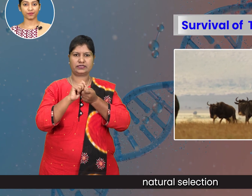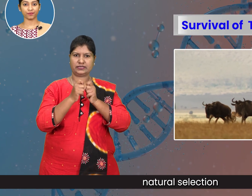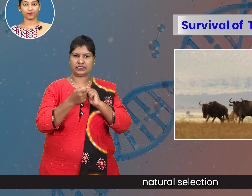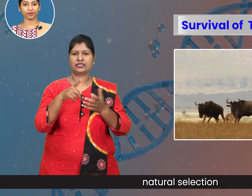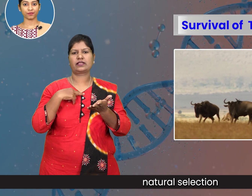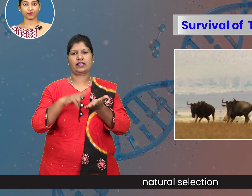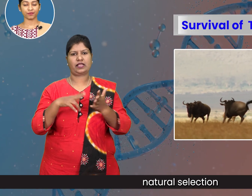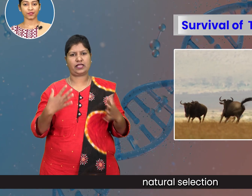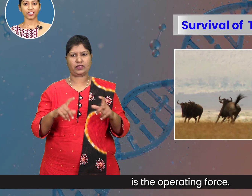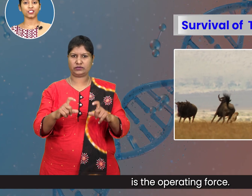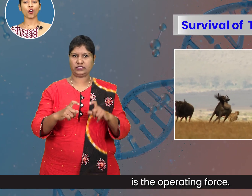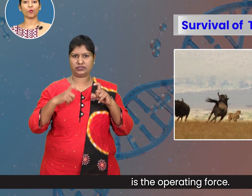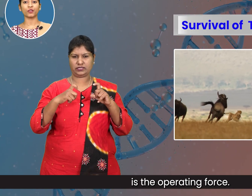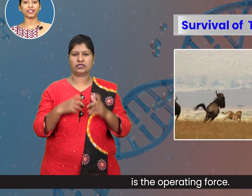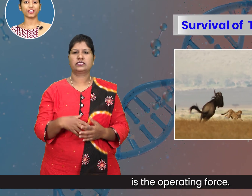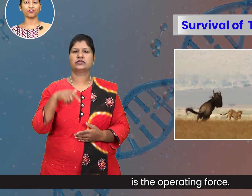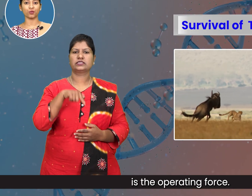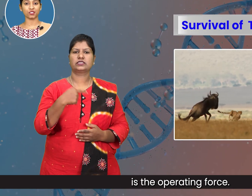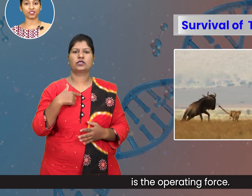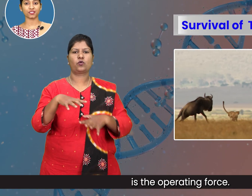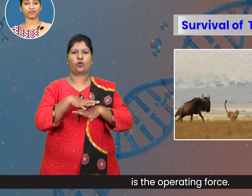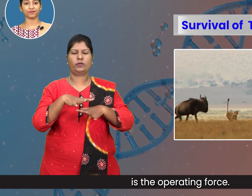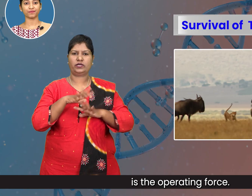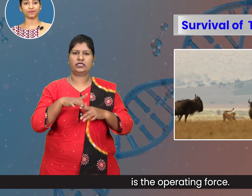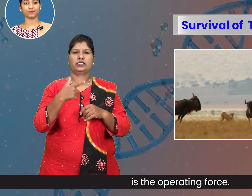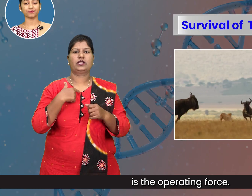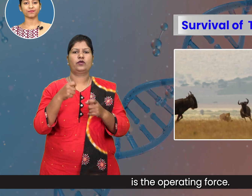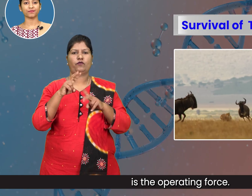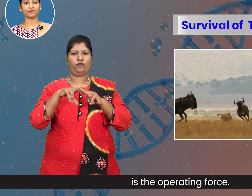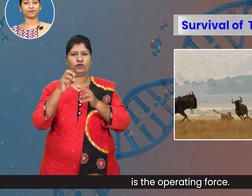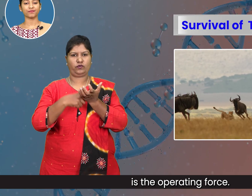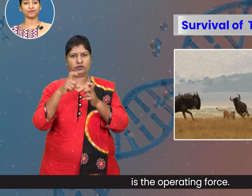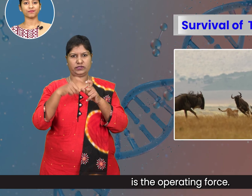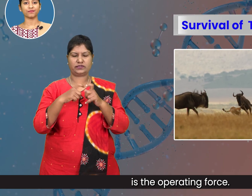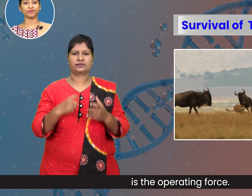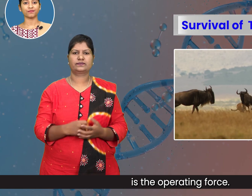selection is the operating force.